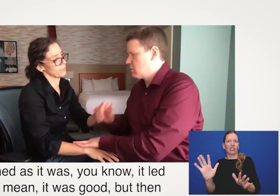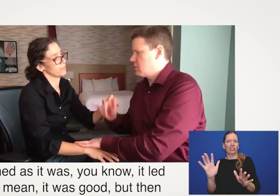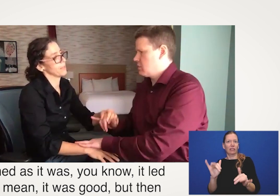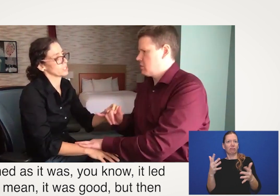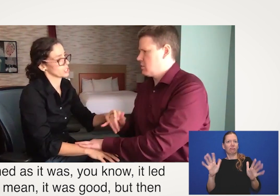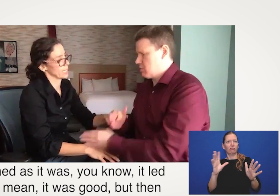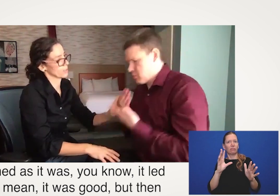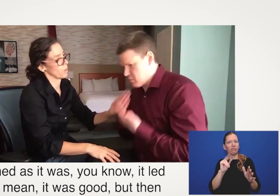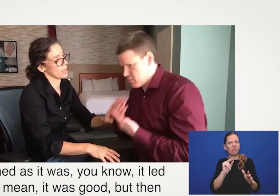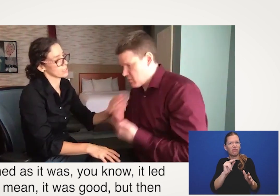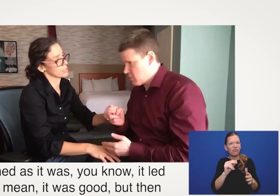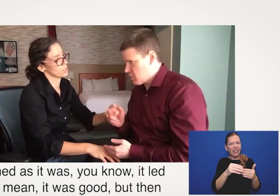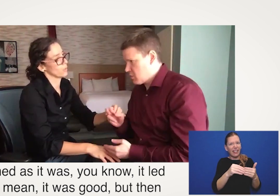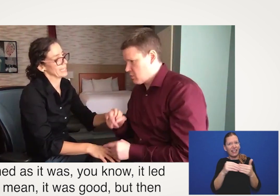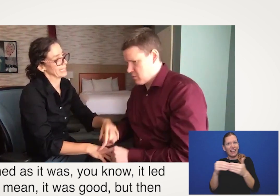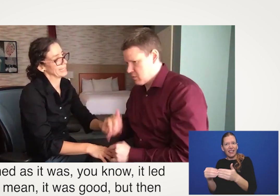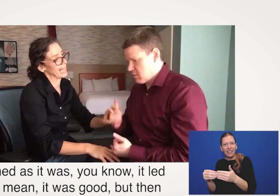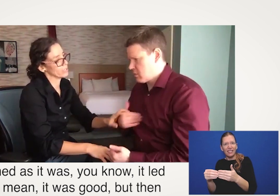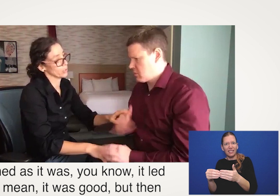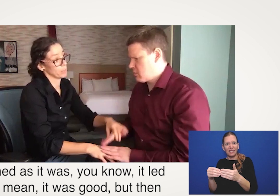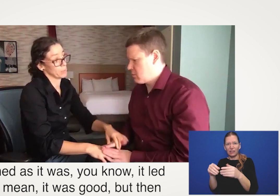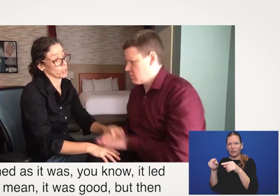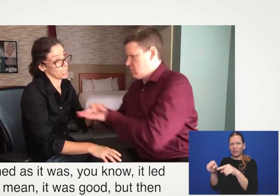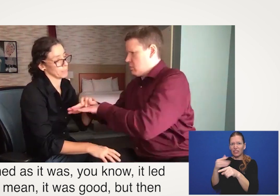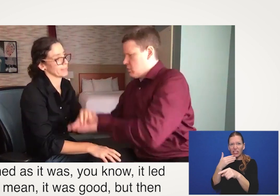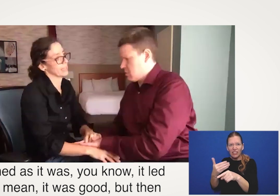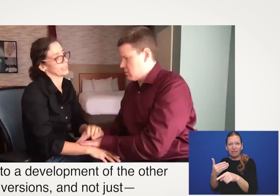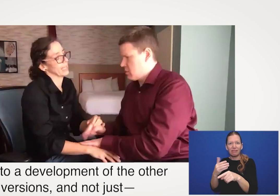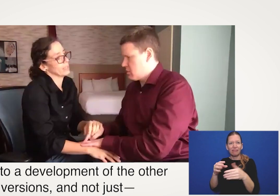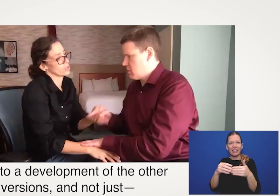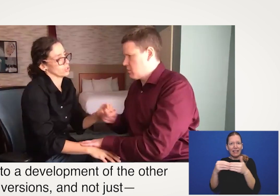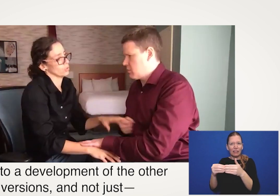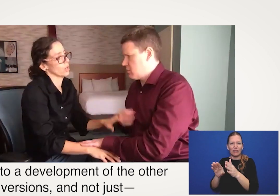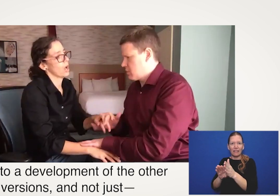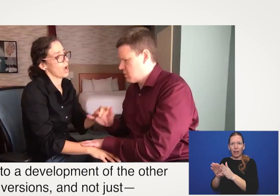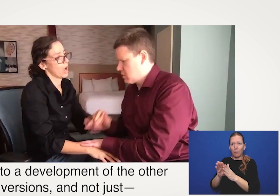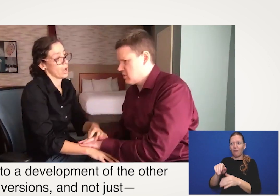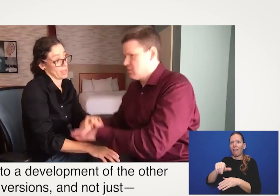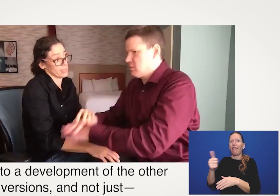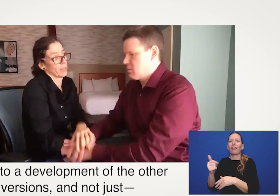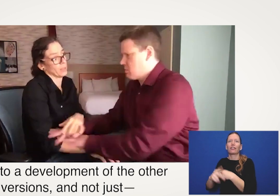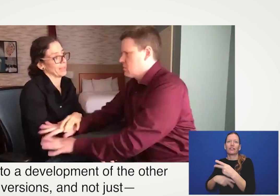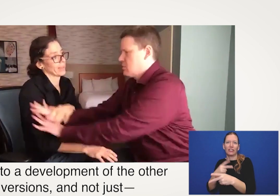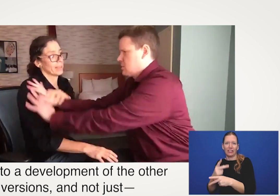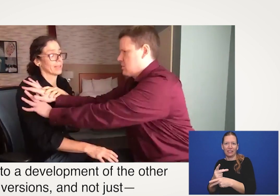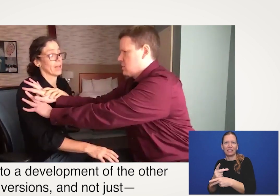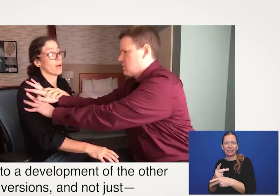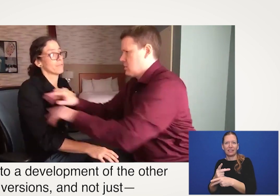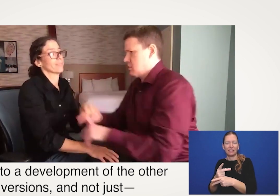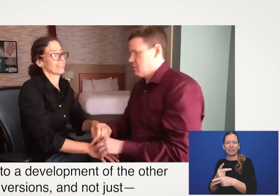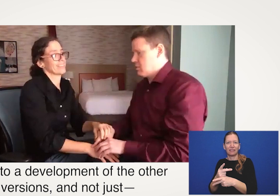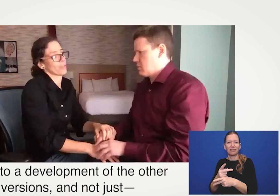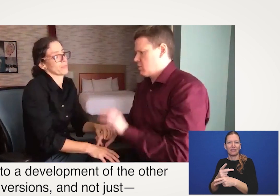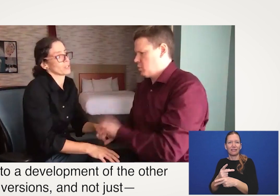just finished as it was, it led to, it was good, but then it led to a development